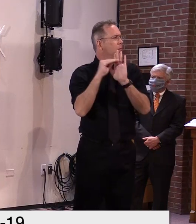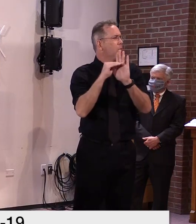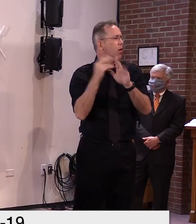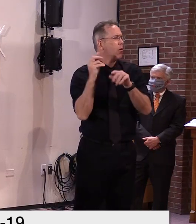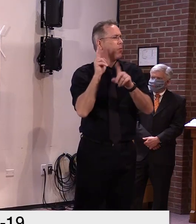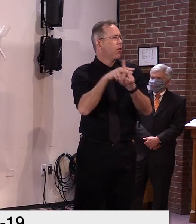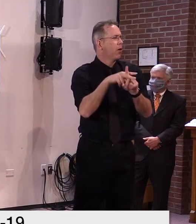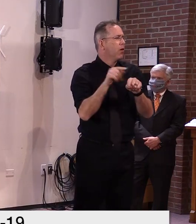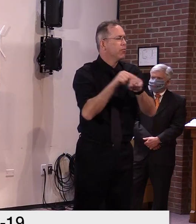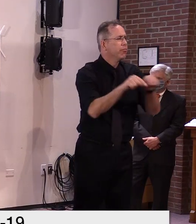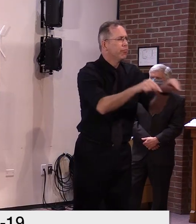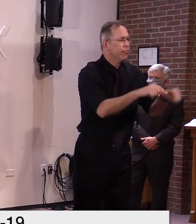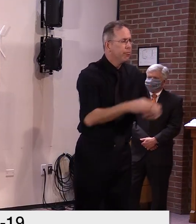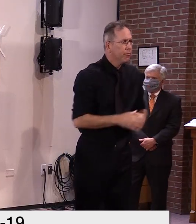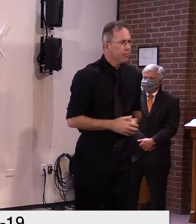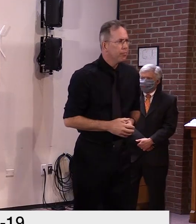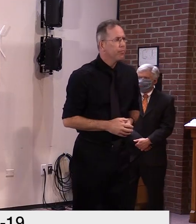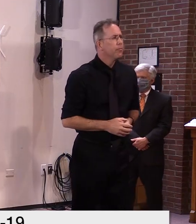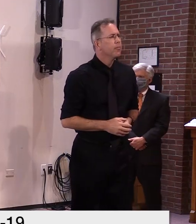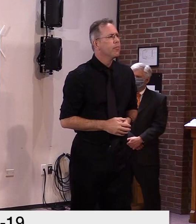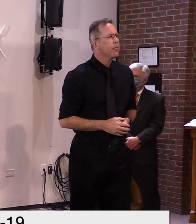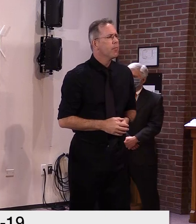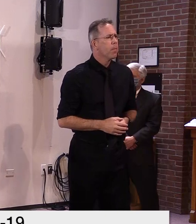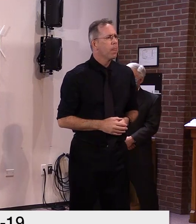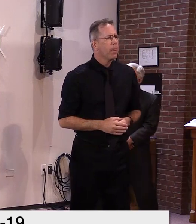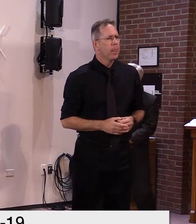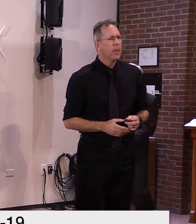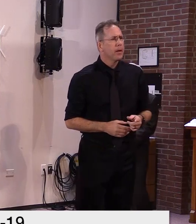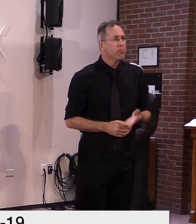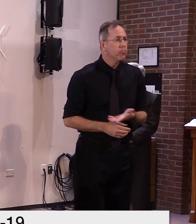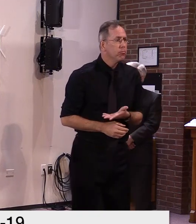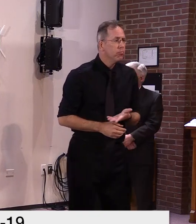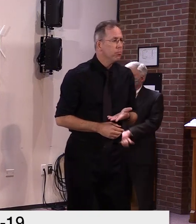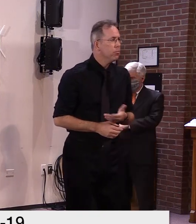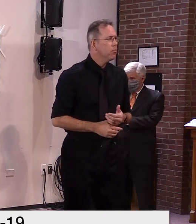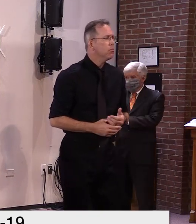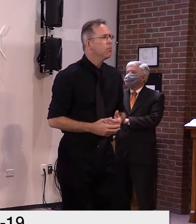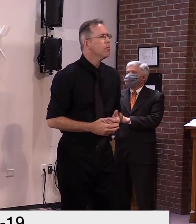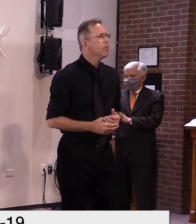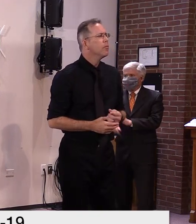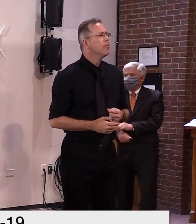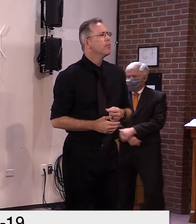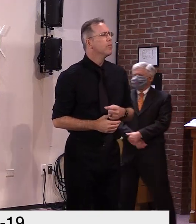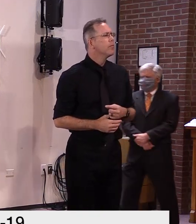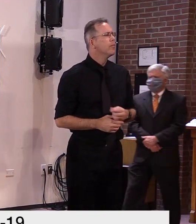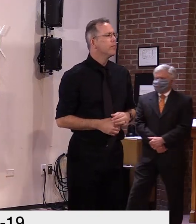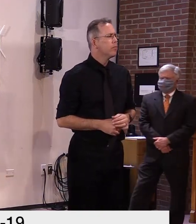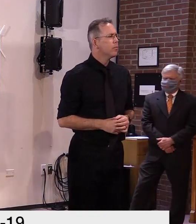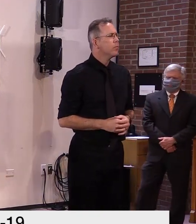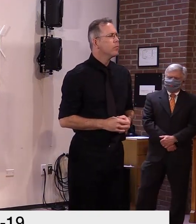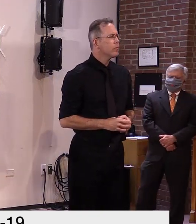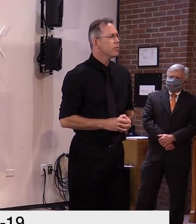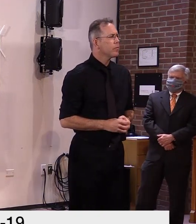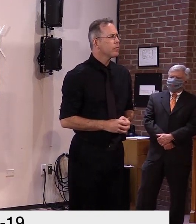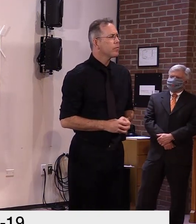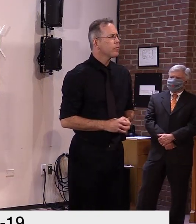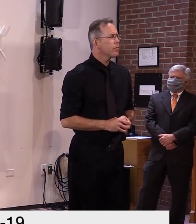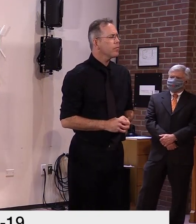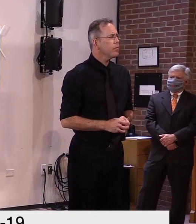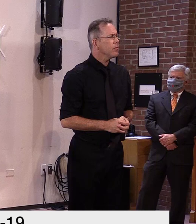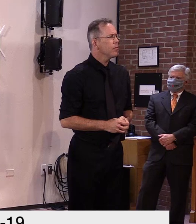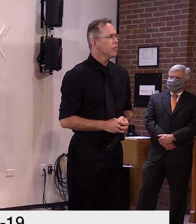Okay. So I say psychiatric survivors, they're obviously the people with the most stake here. And they're sort of concerned that it